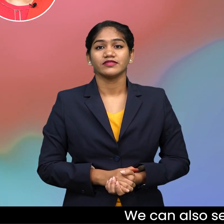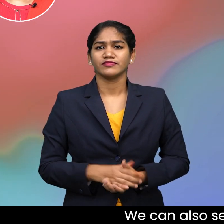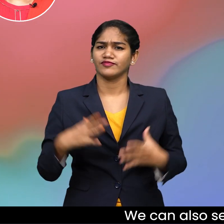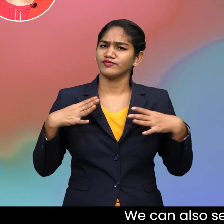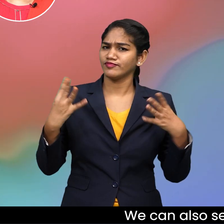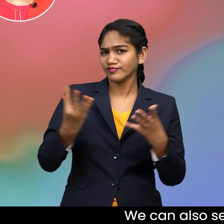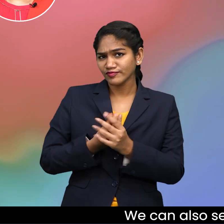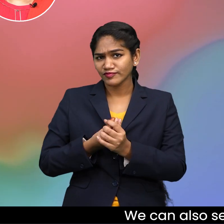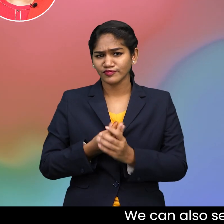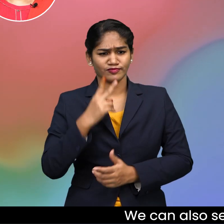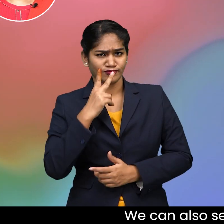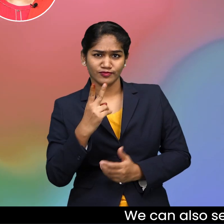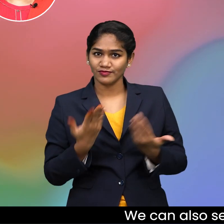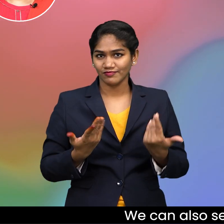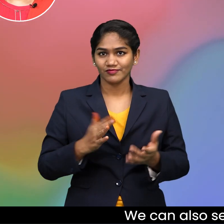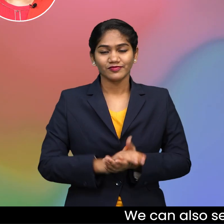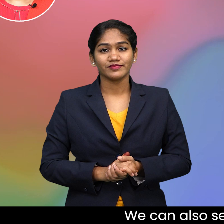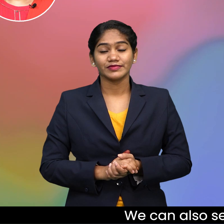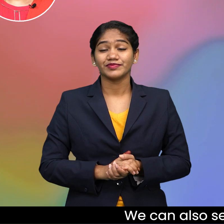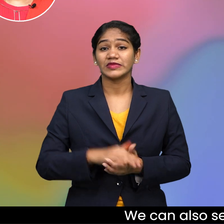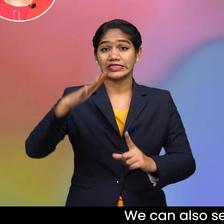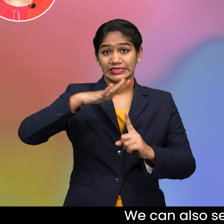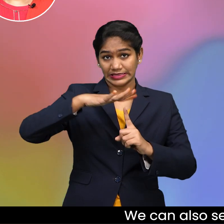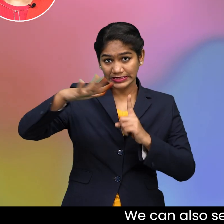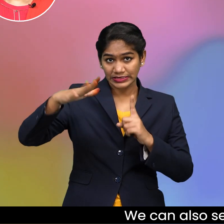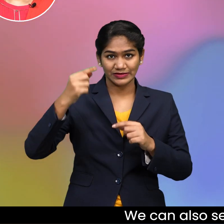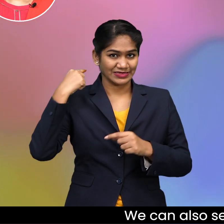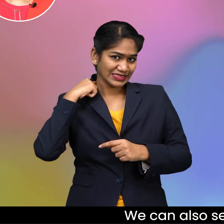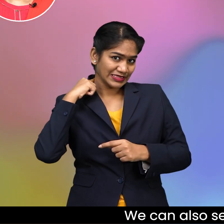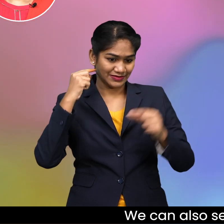We can also see a network of nerves